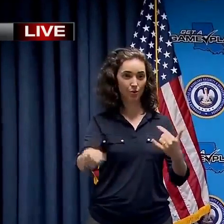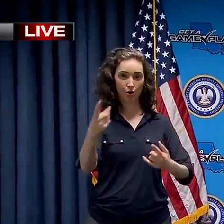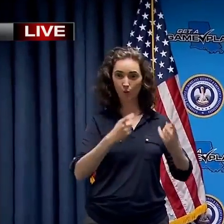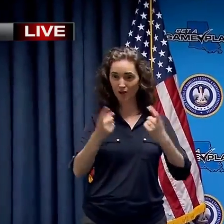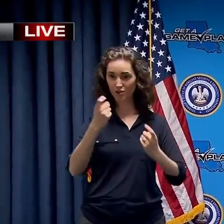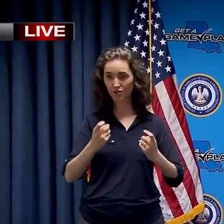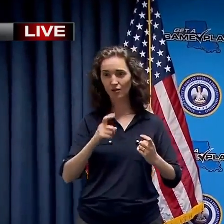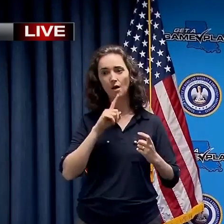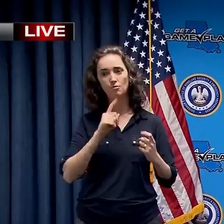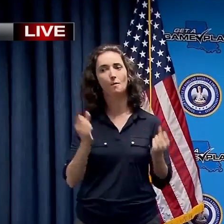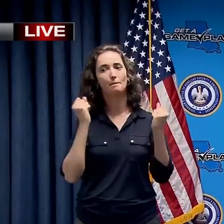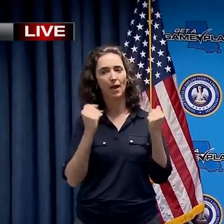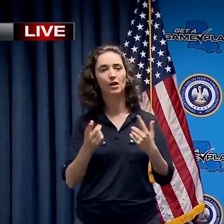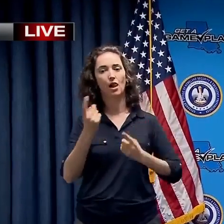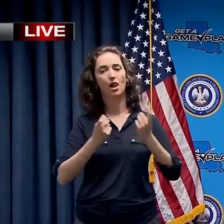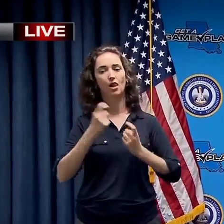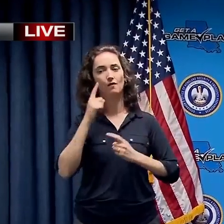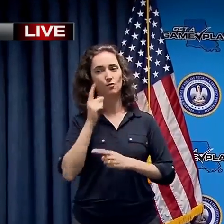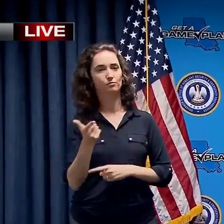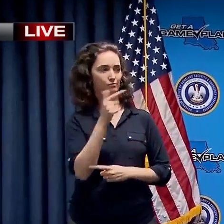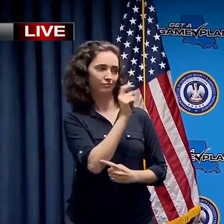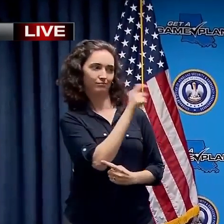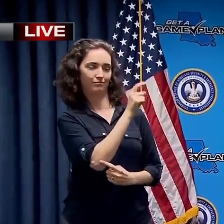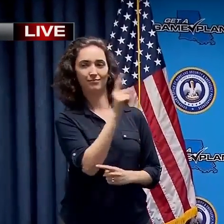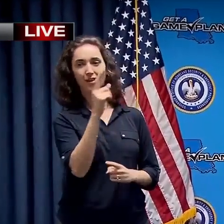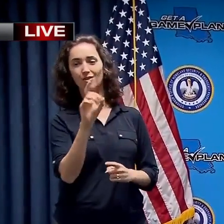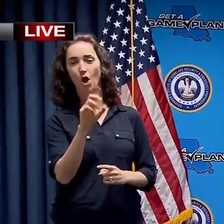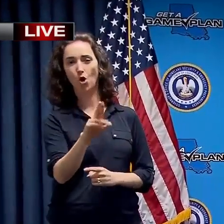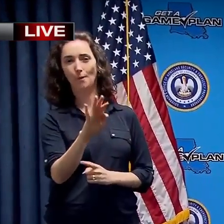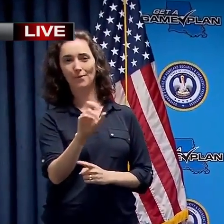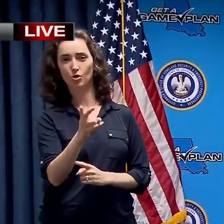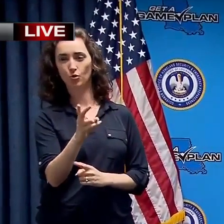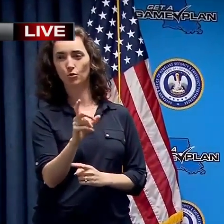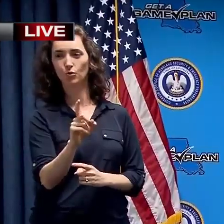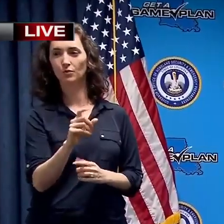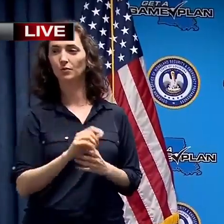you're going to have a number of questions for Dr. Bu on the modeling. Yes, ma'am.